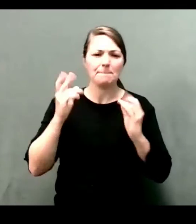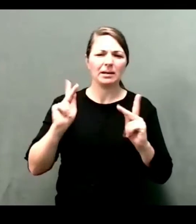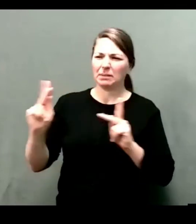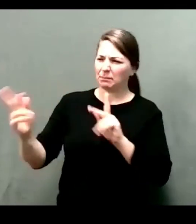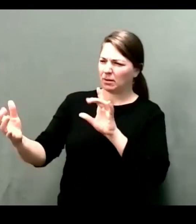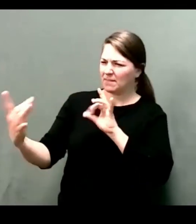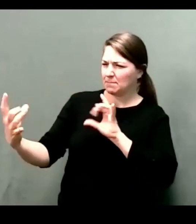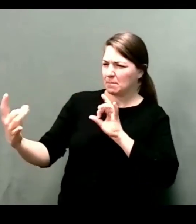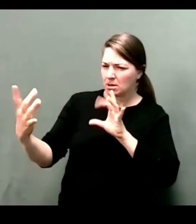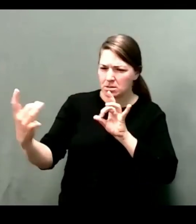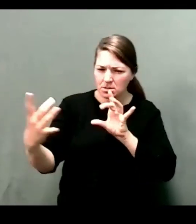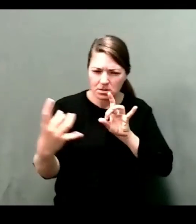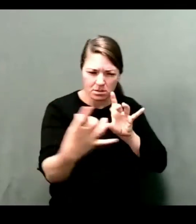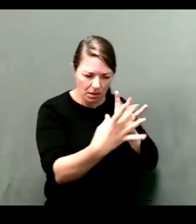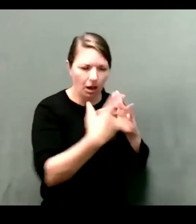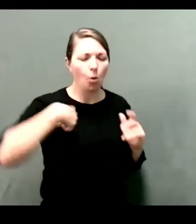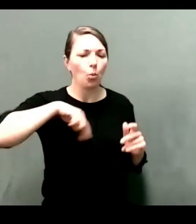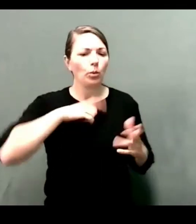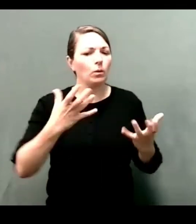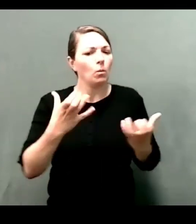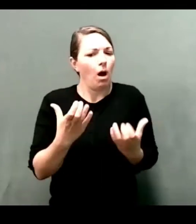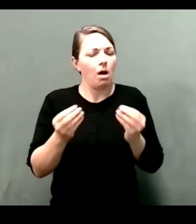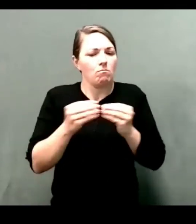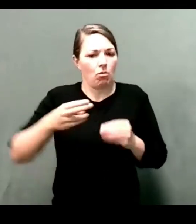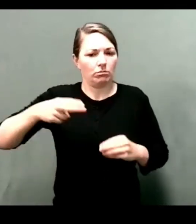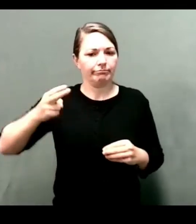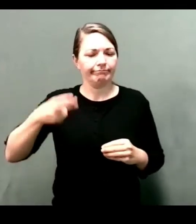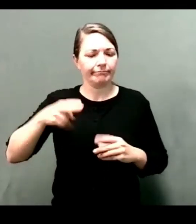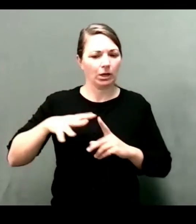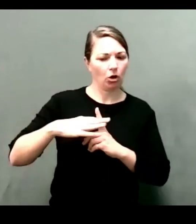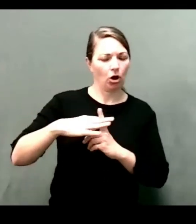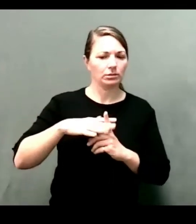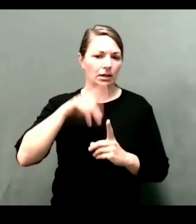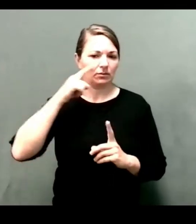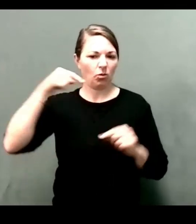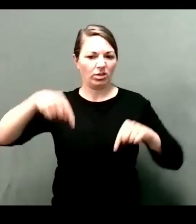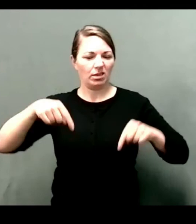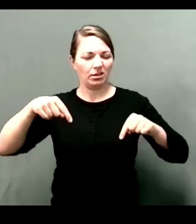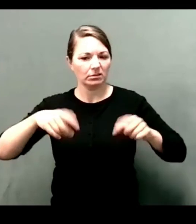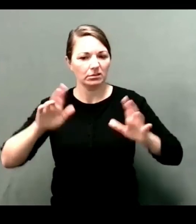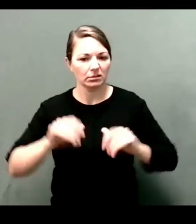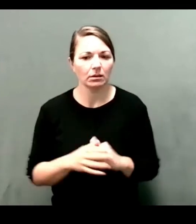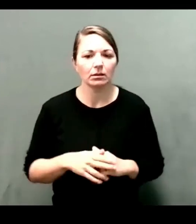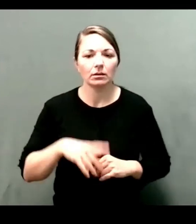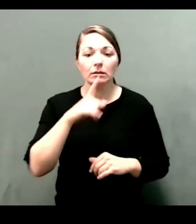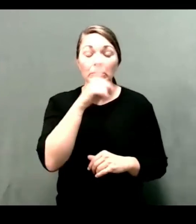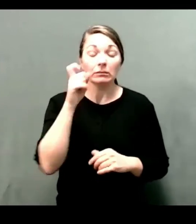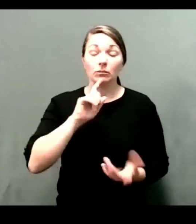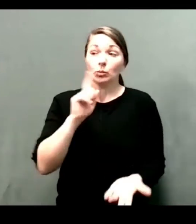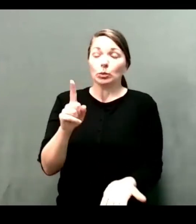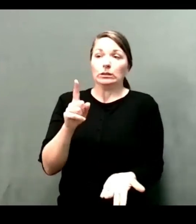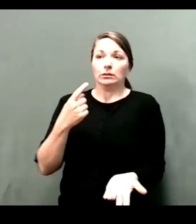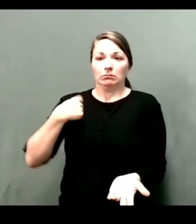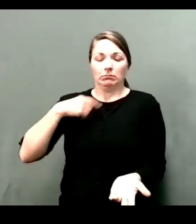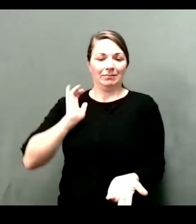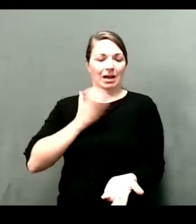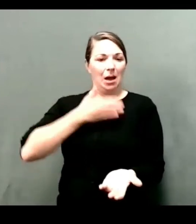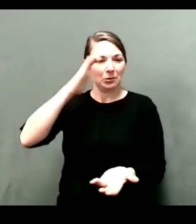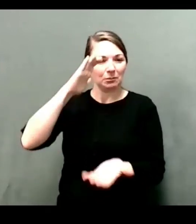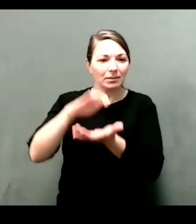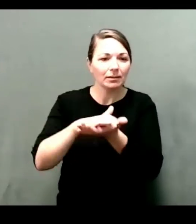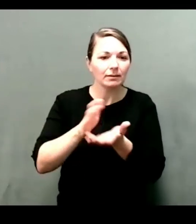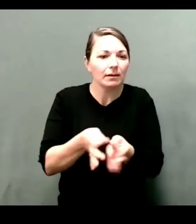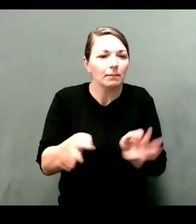We were intentional in trying to include some historical context pieces when we're looking at oppression, because we believe that